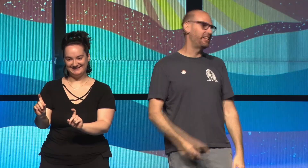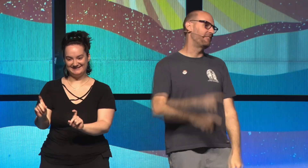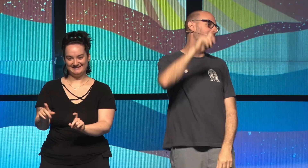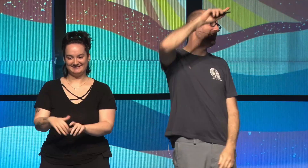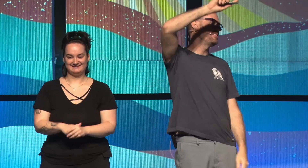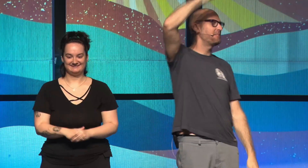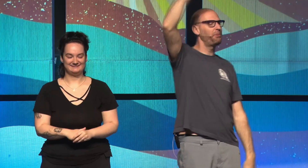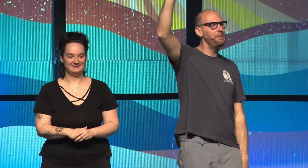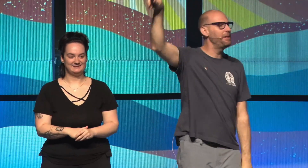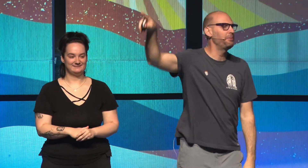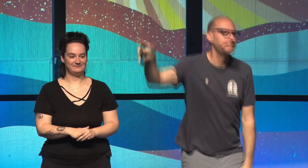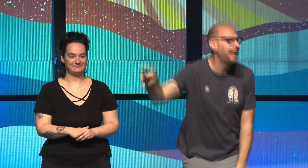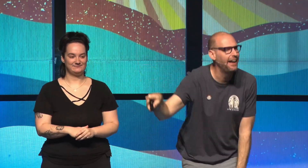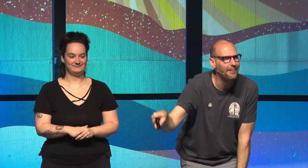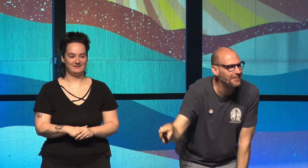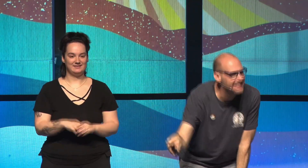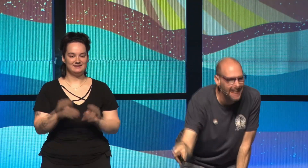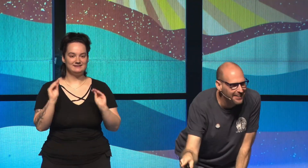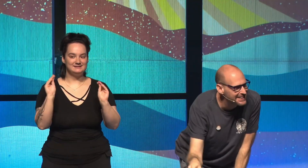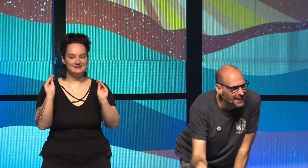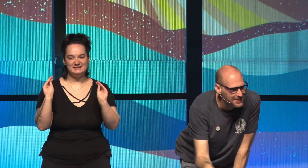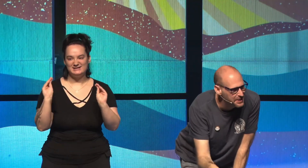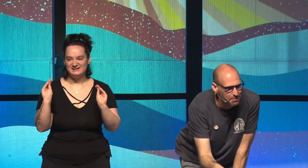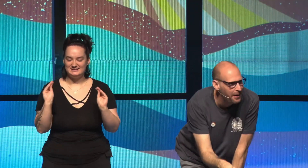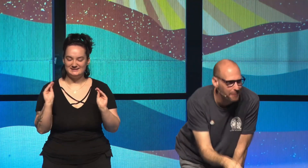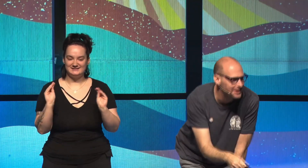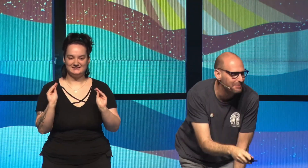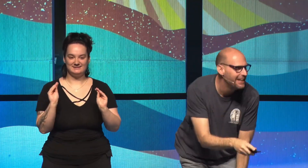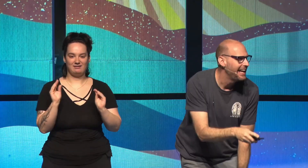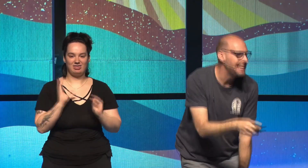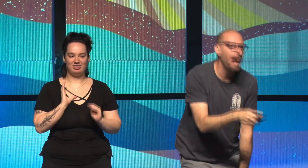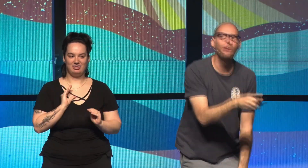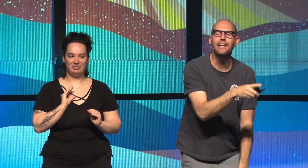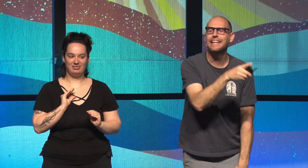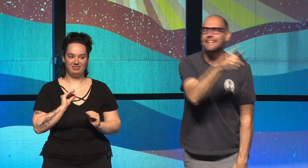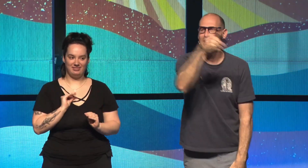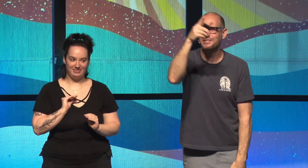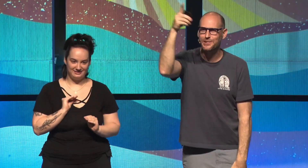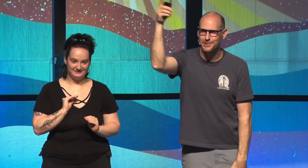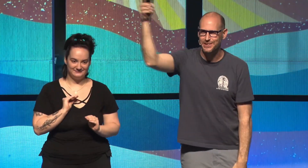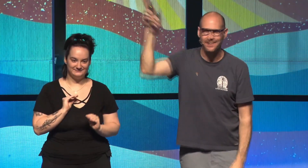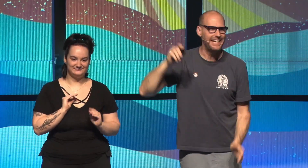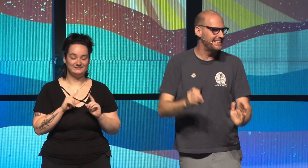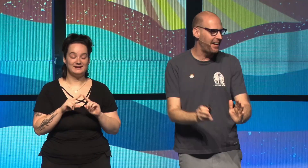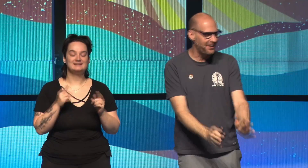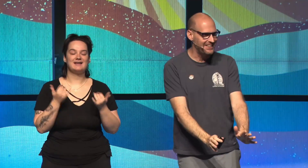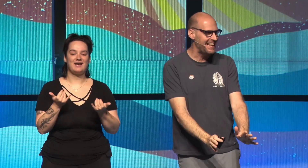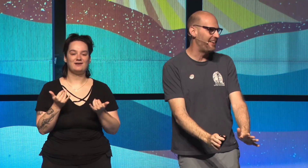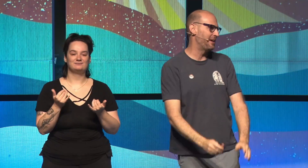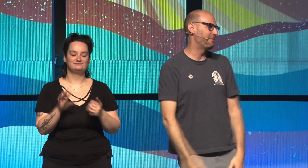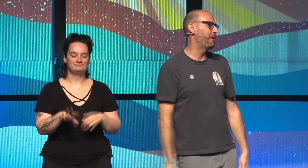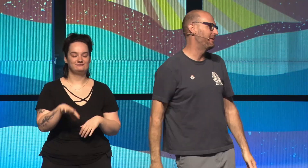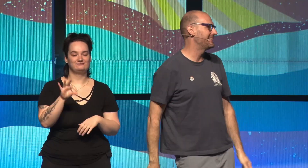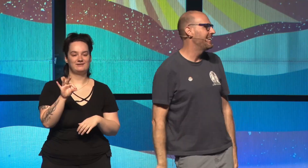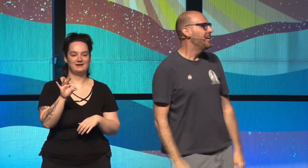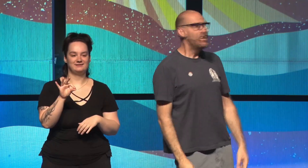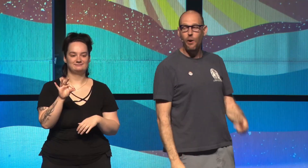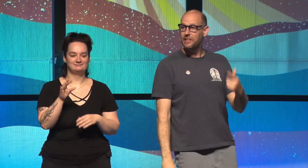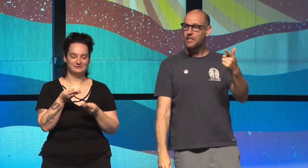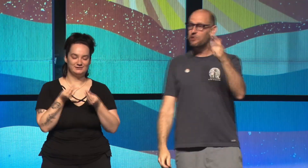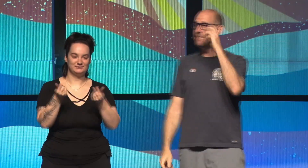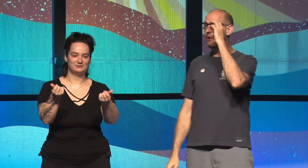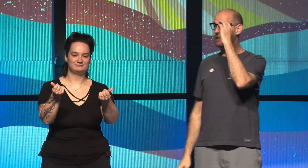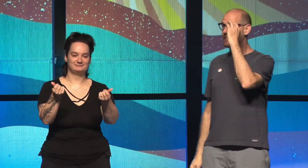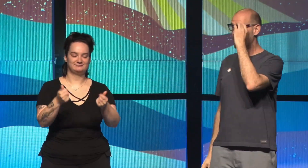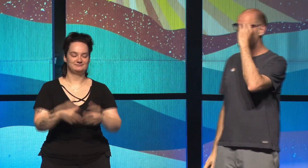narrative teaching, right? You just bring people down to the problem. And now we're going to get to the solution, okay? It's not all down, I promise. You know